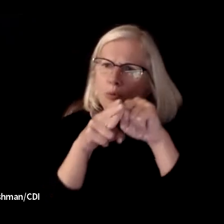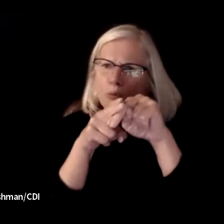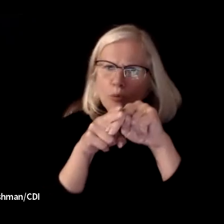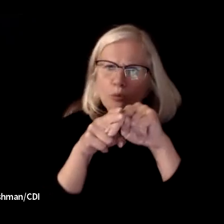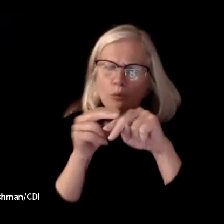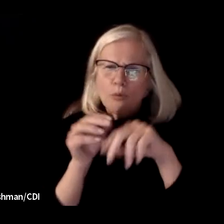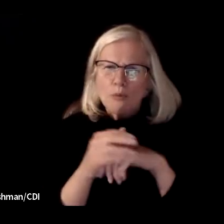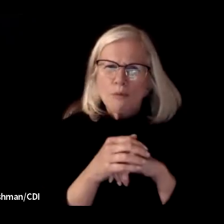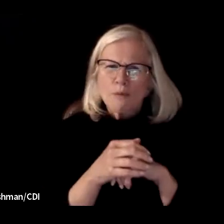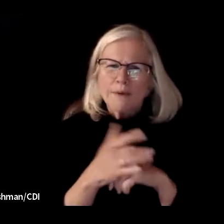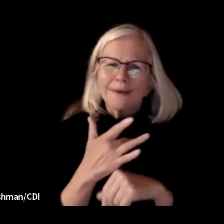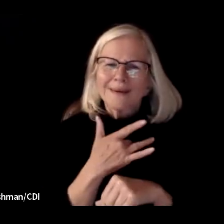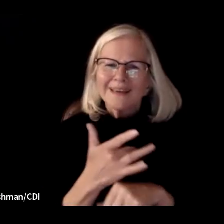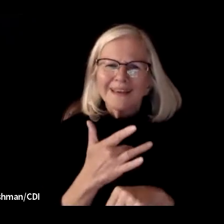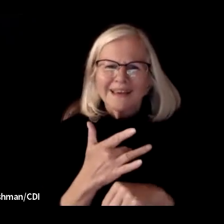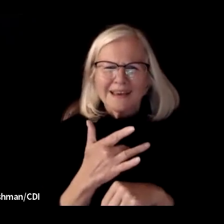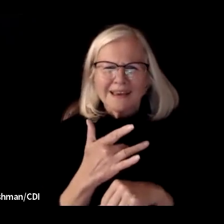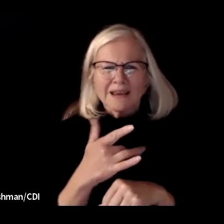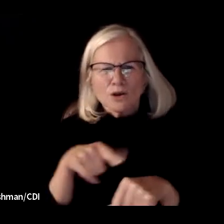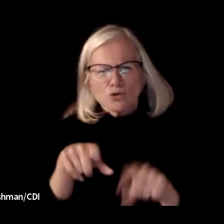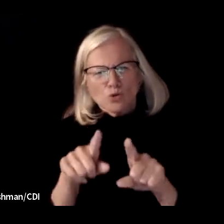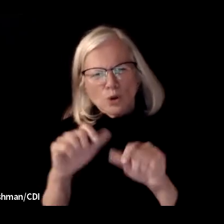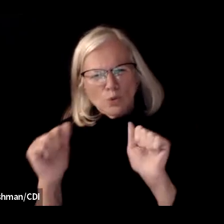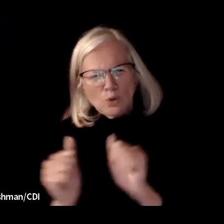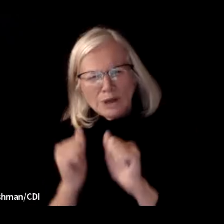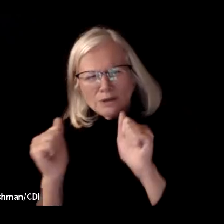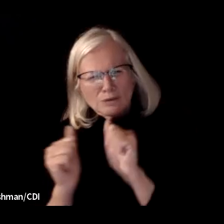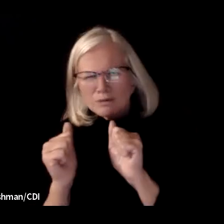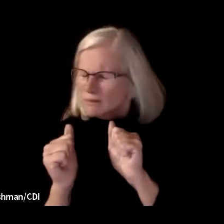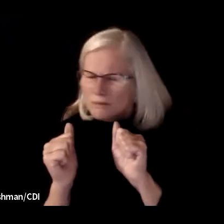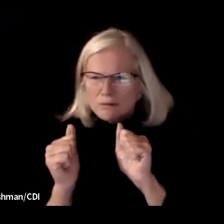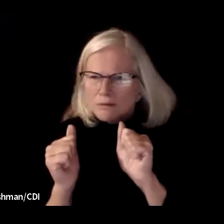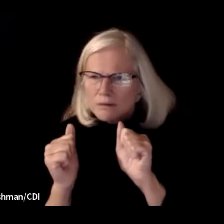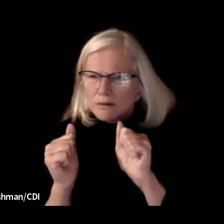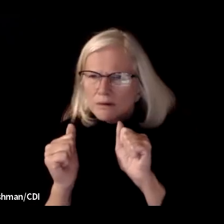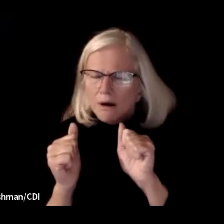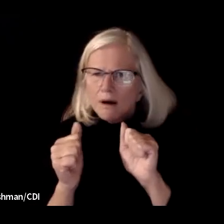as RSV. That has come then along with the usual